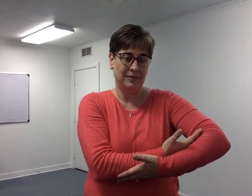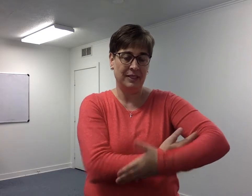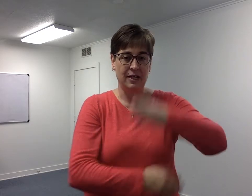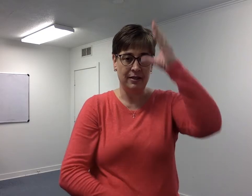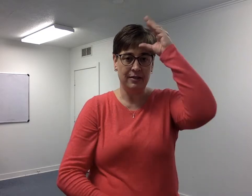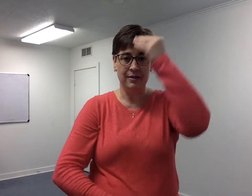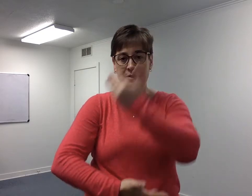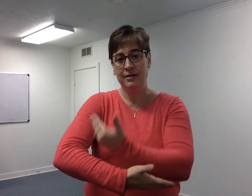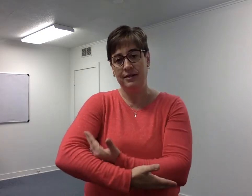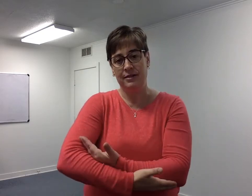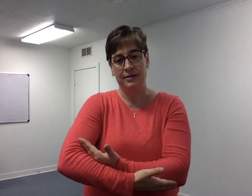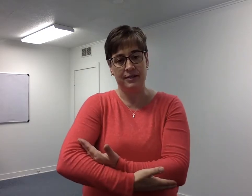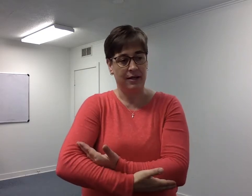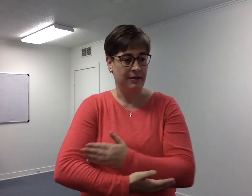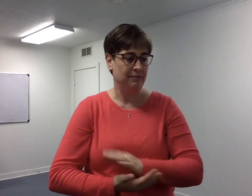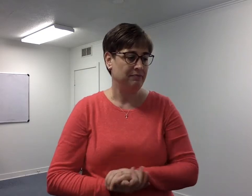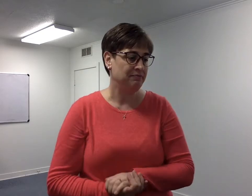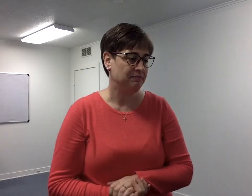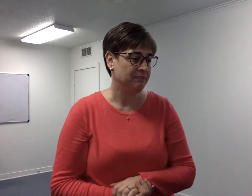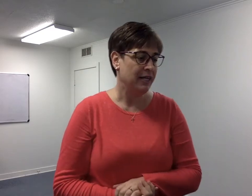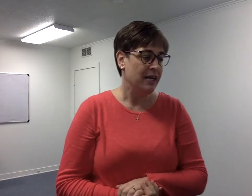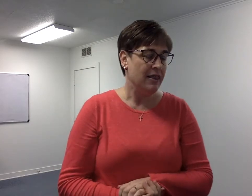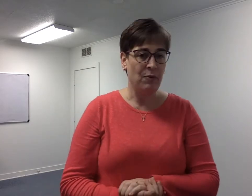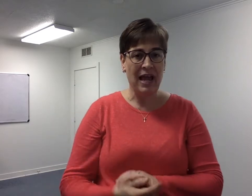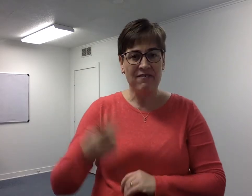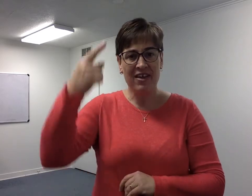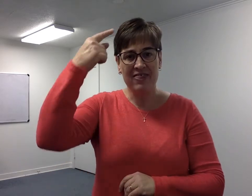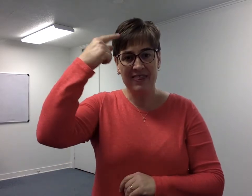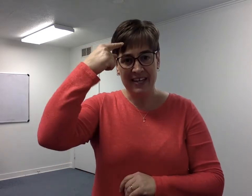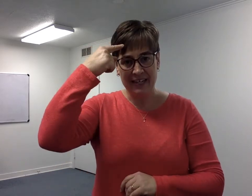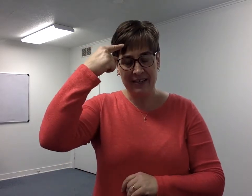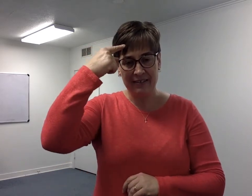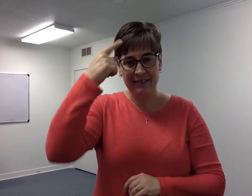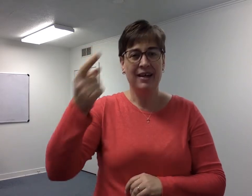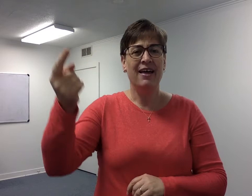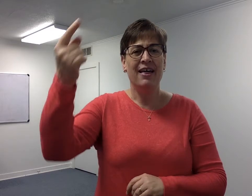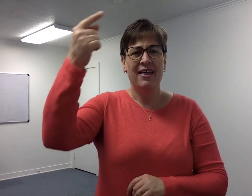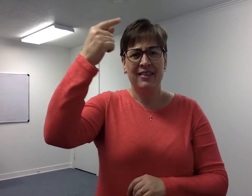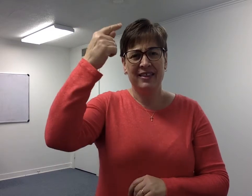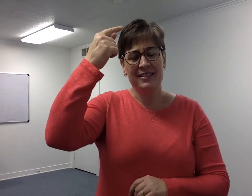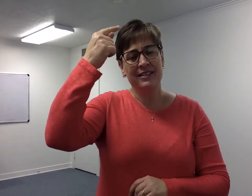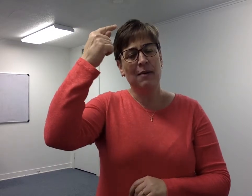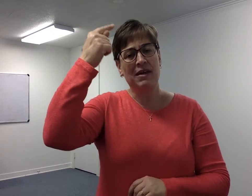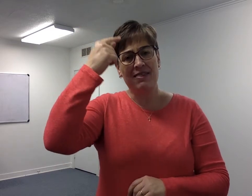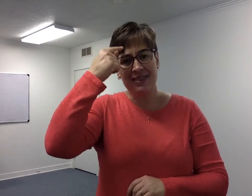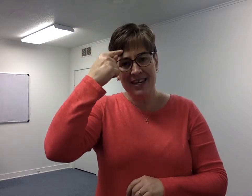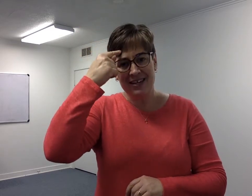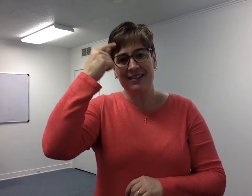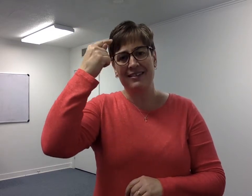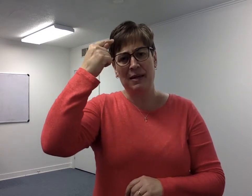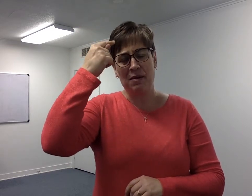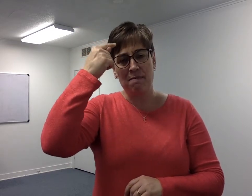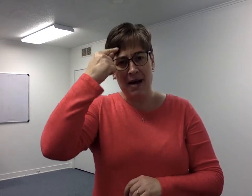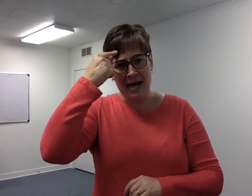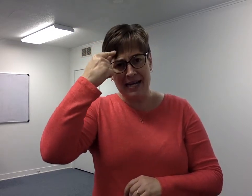Son, son. Then we have think. This can be think, this can be